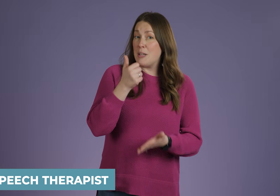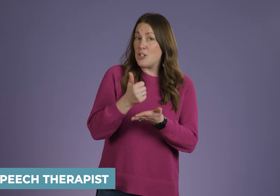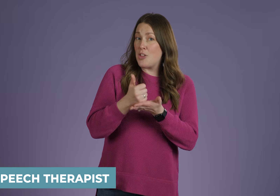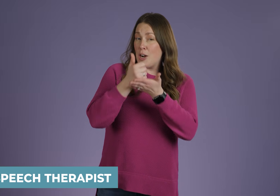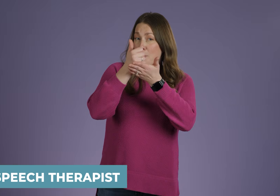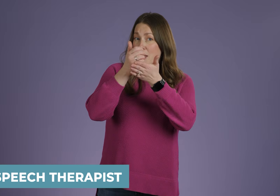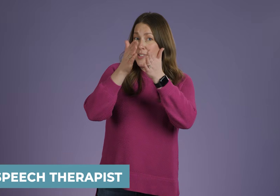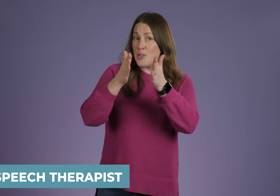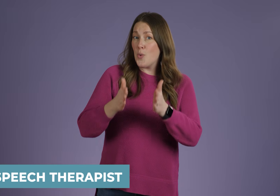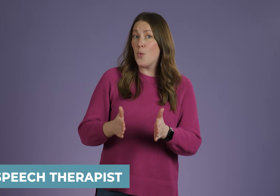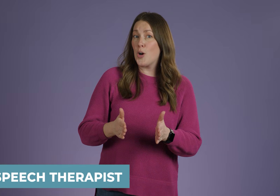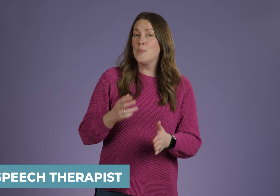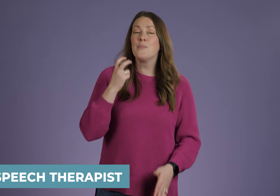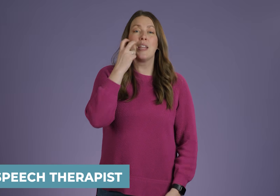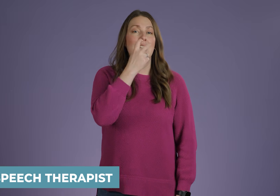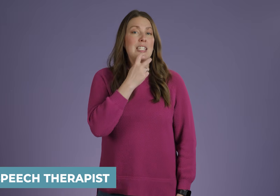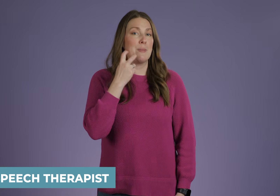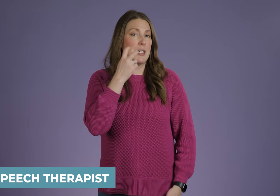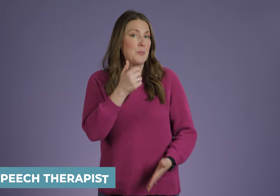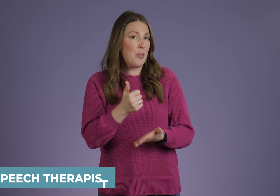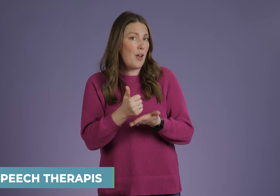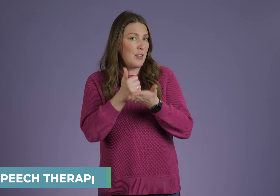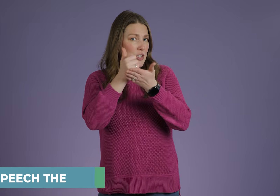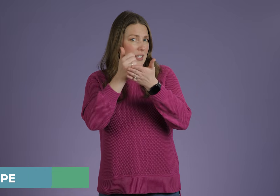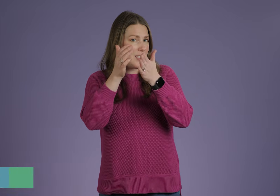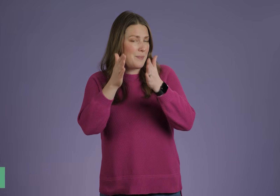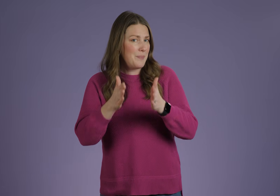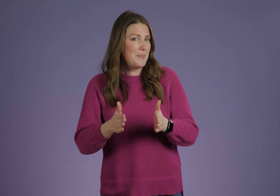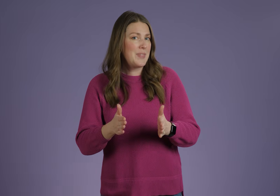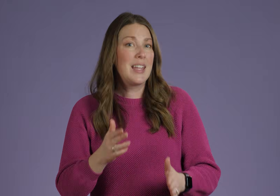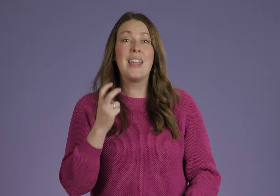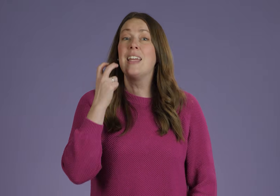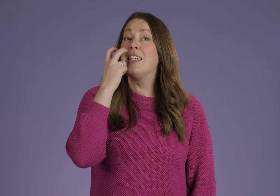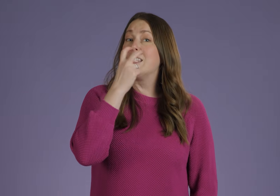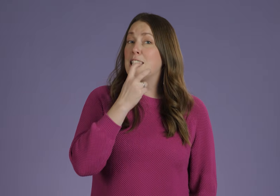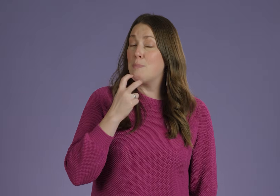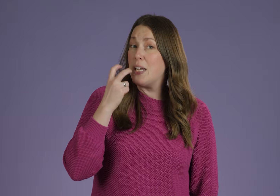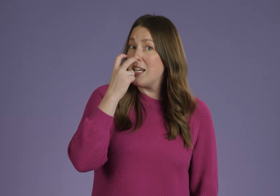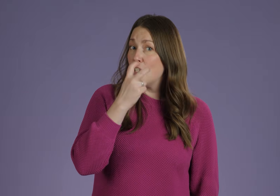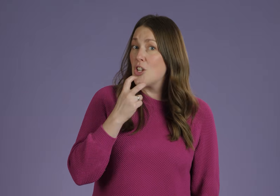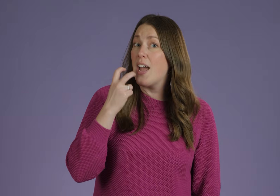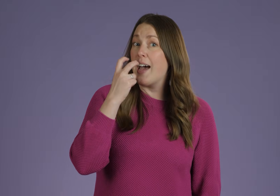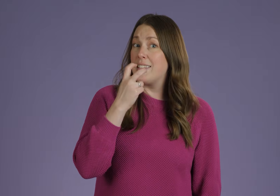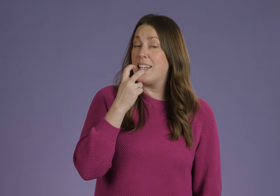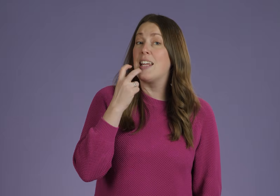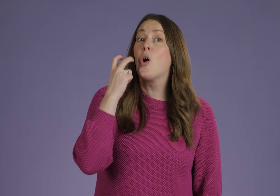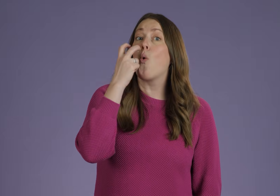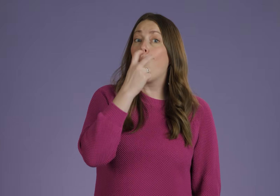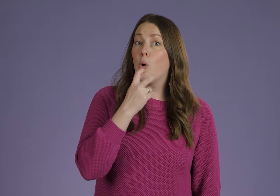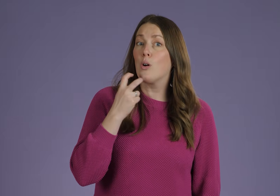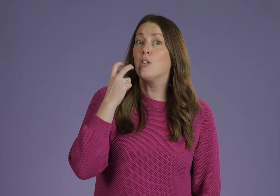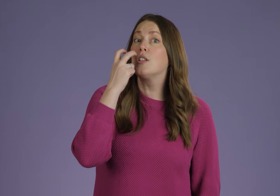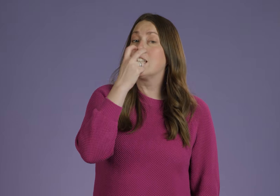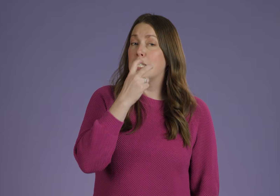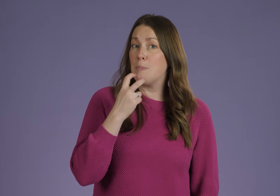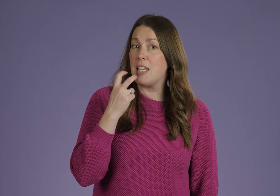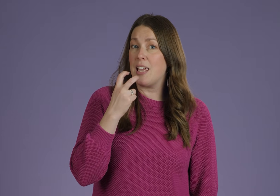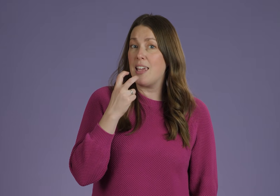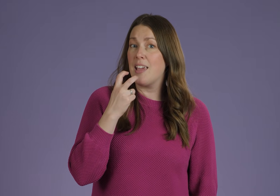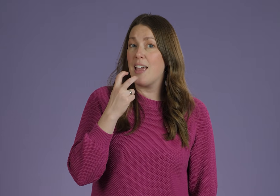Speech therapist or speech pathologist. Speech as in oral speaking